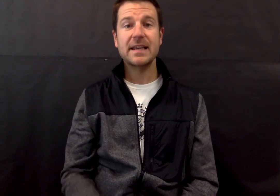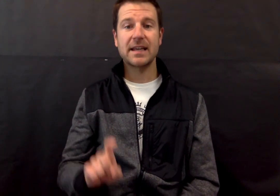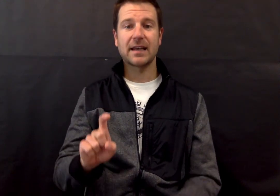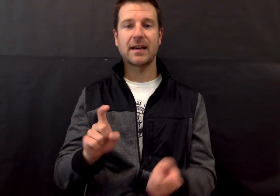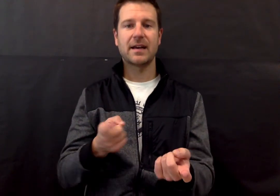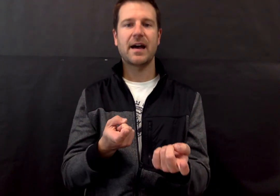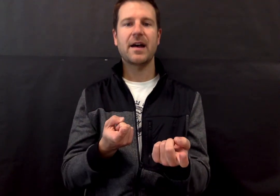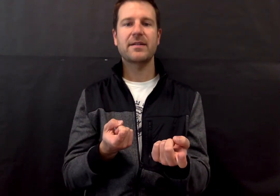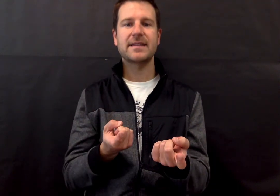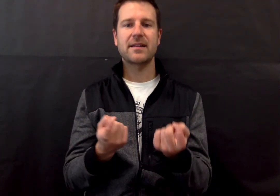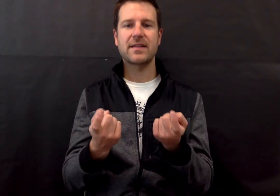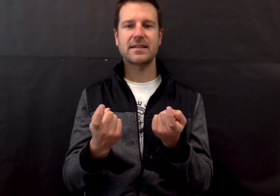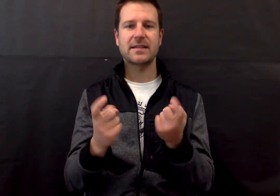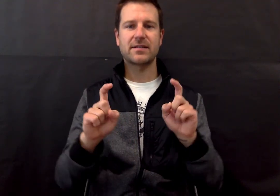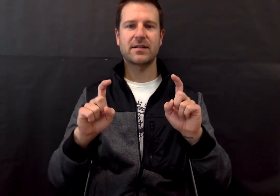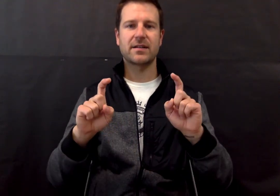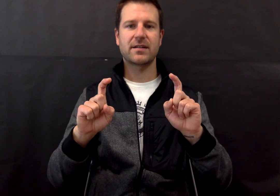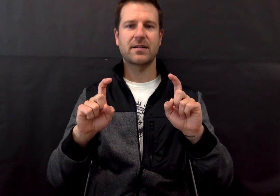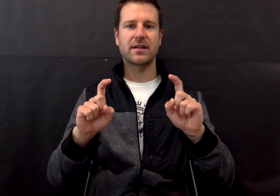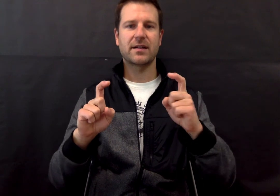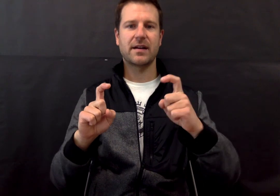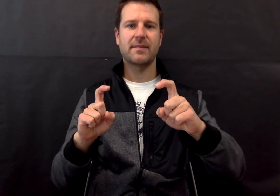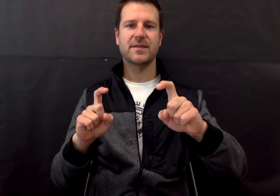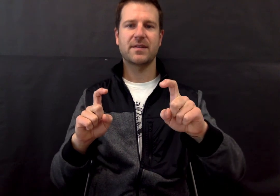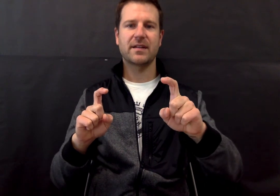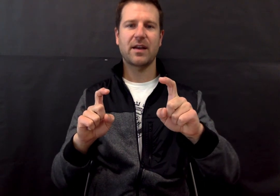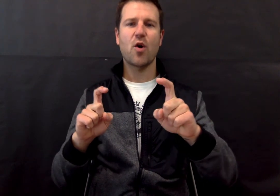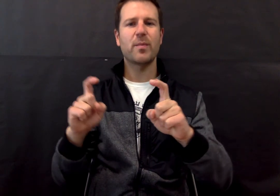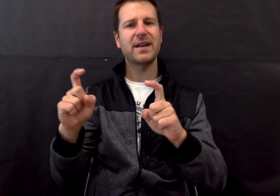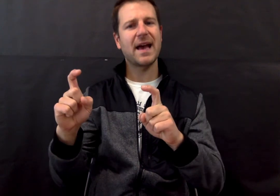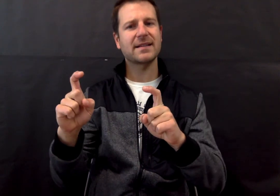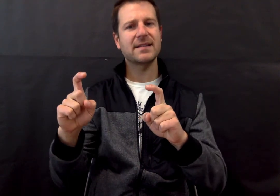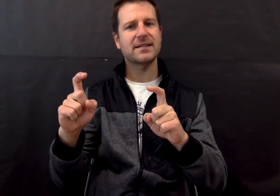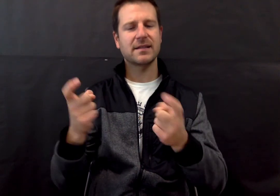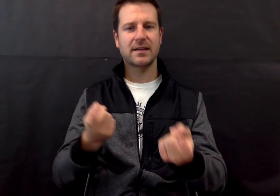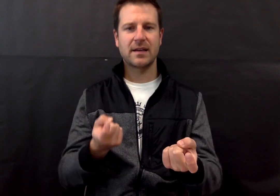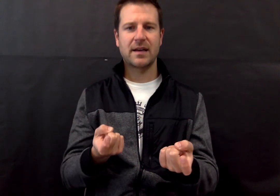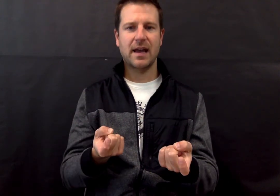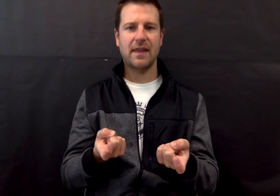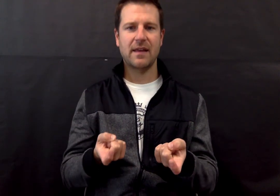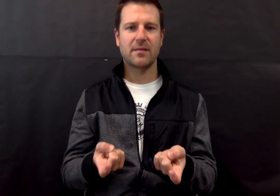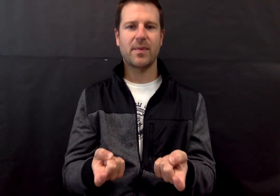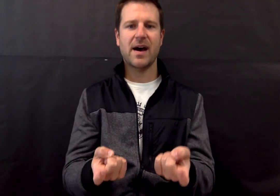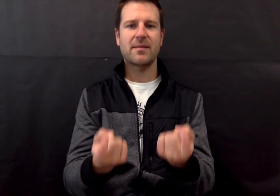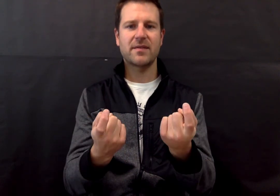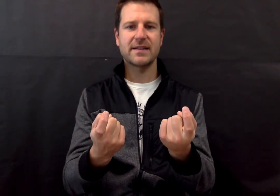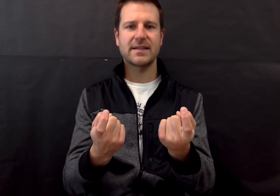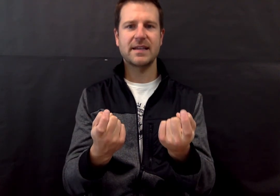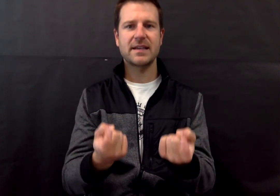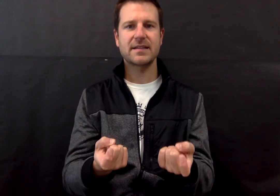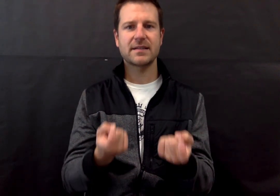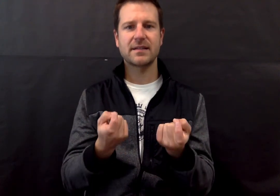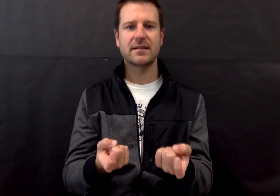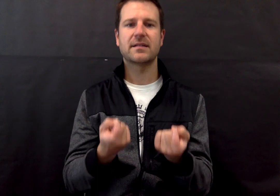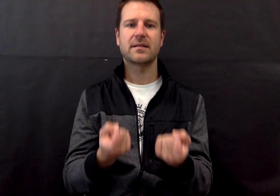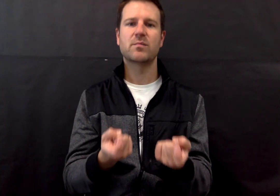Skiing. I always think of this as so they're like open X's, and they're the bottom of the skis